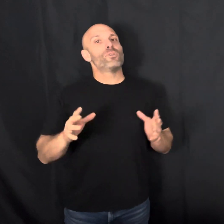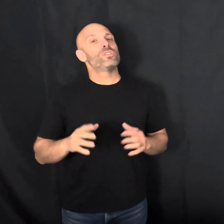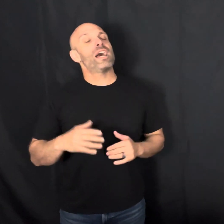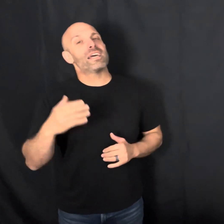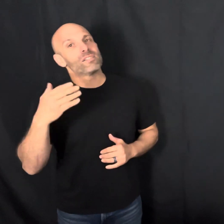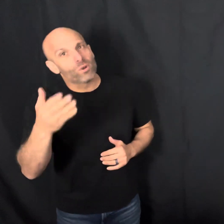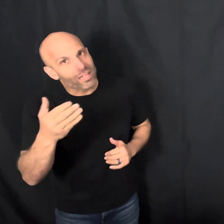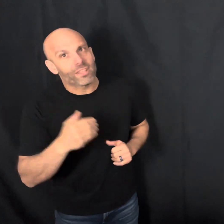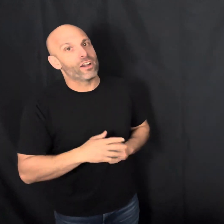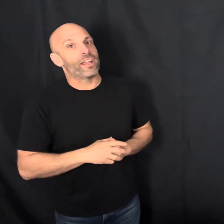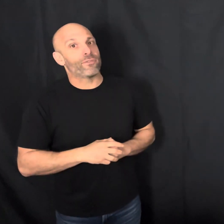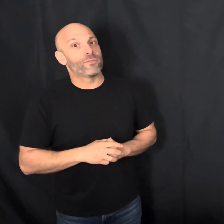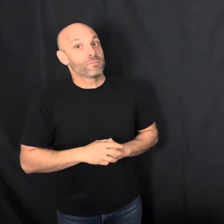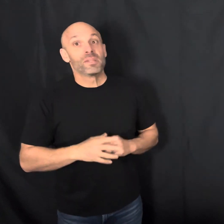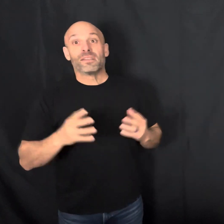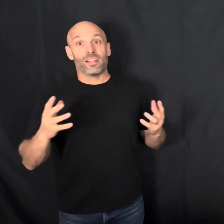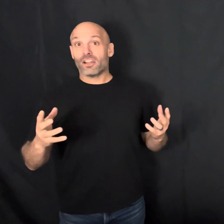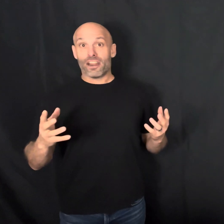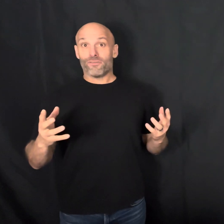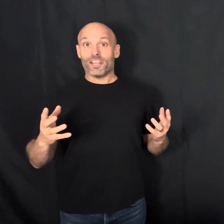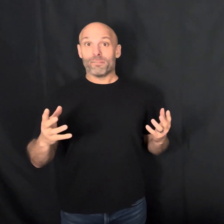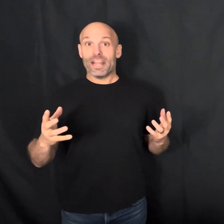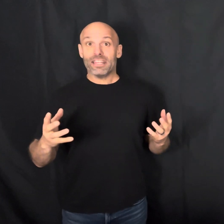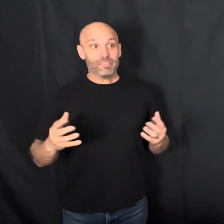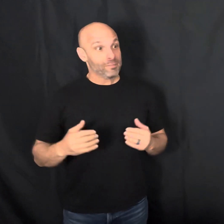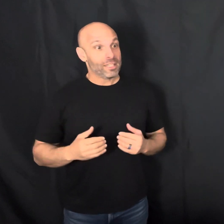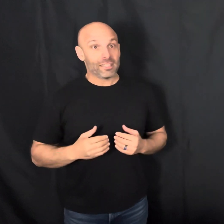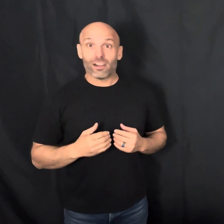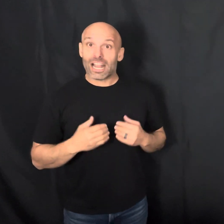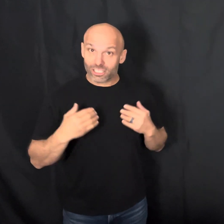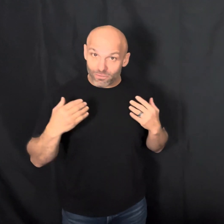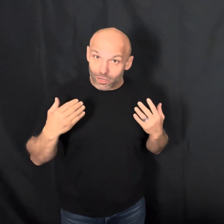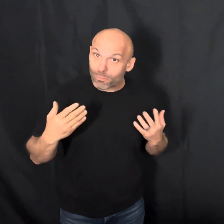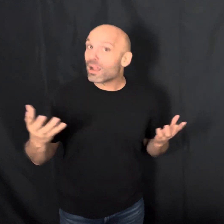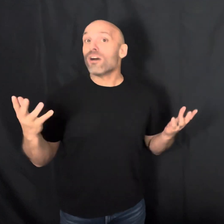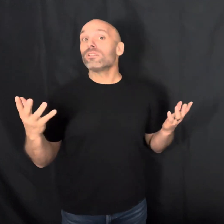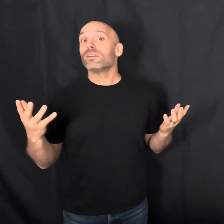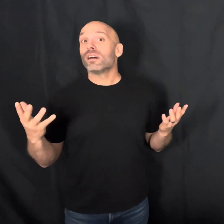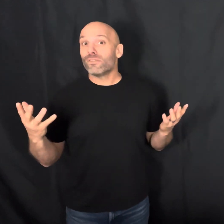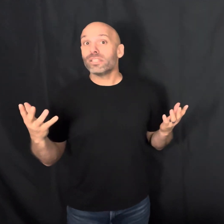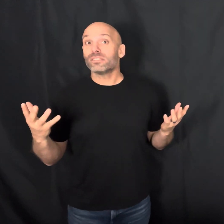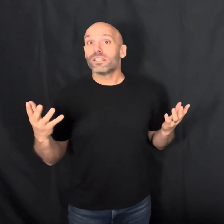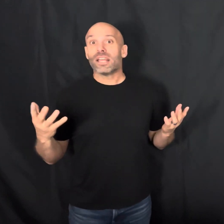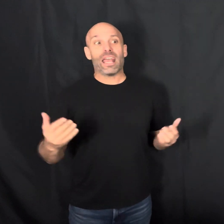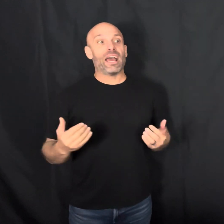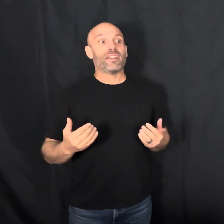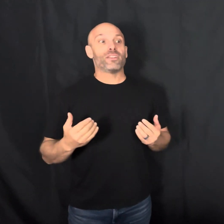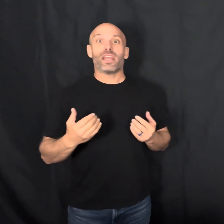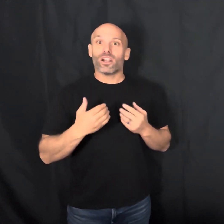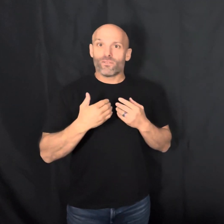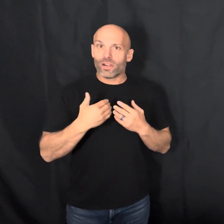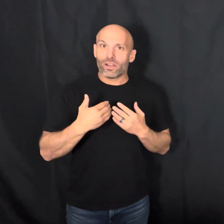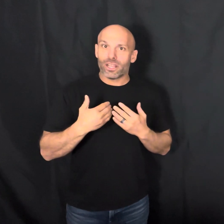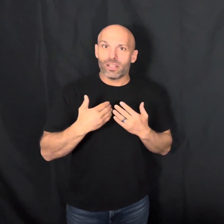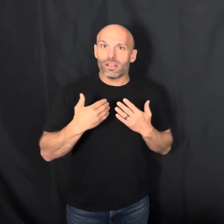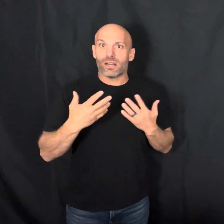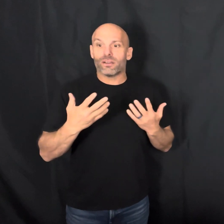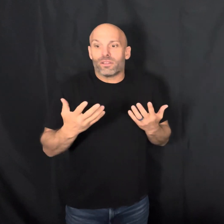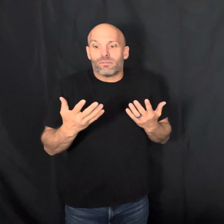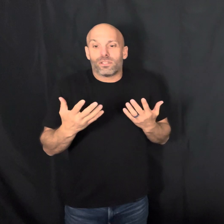to ask someone if they are deaf. They are not offended by it. They are actually very proud of it. And they are it's